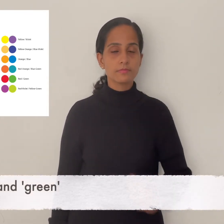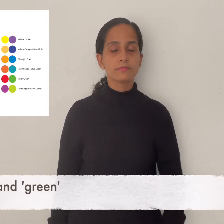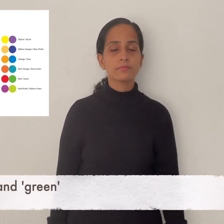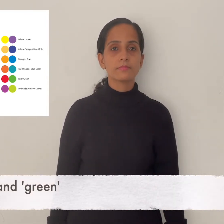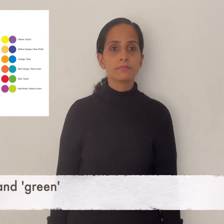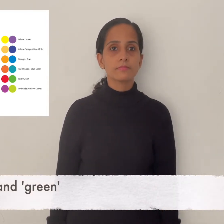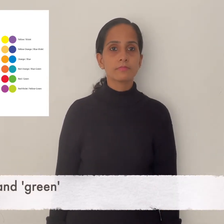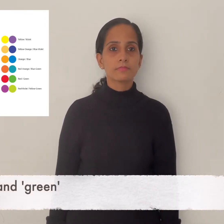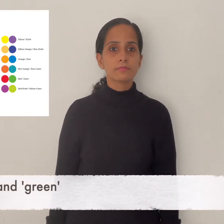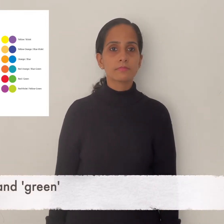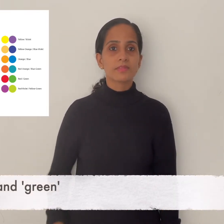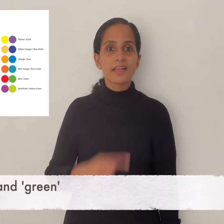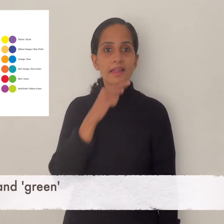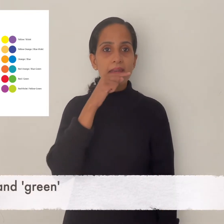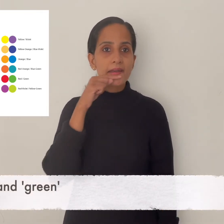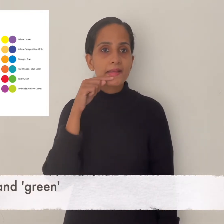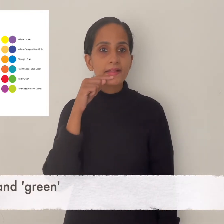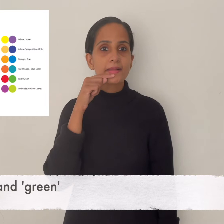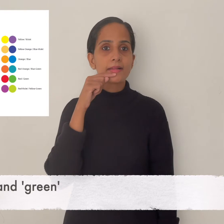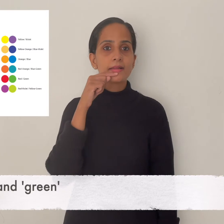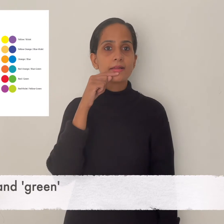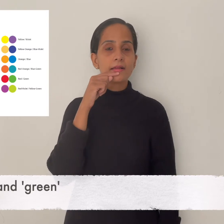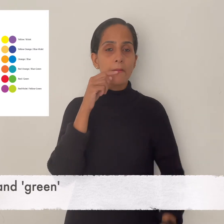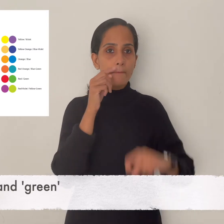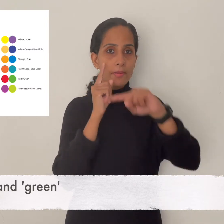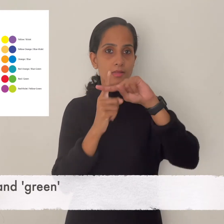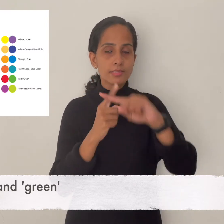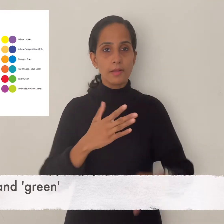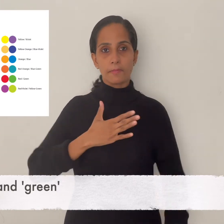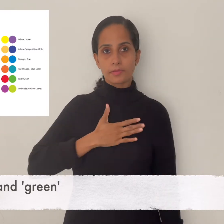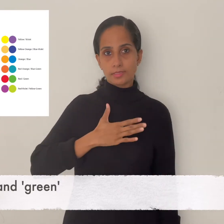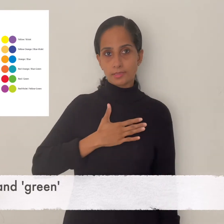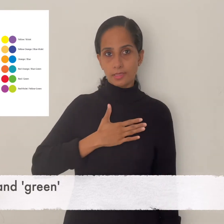red and green.